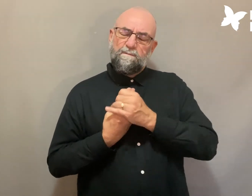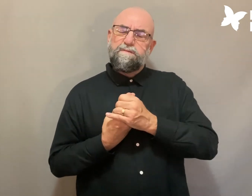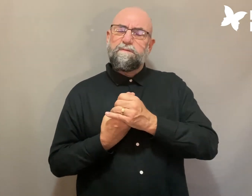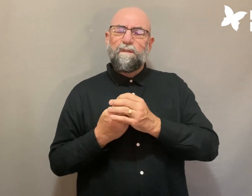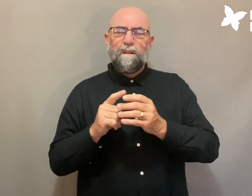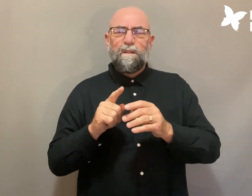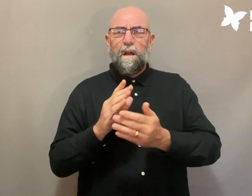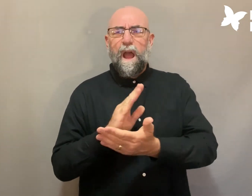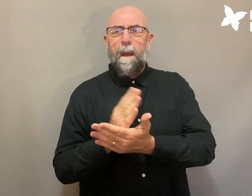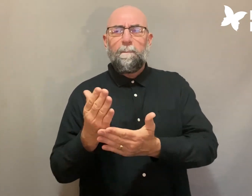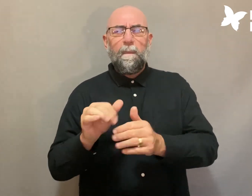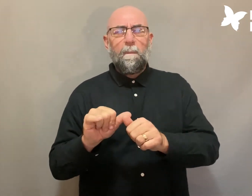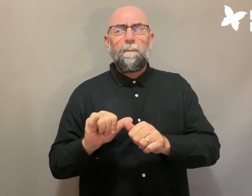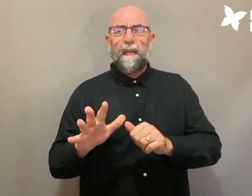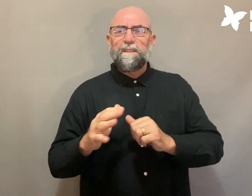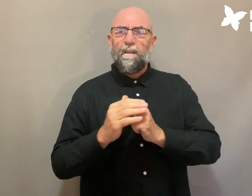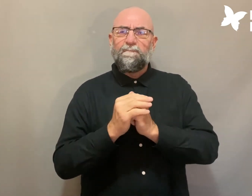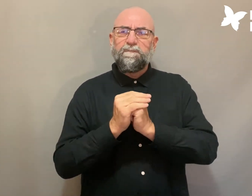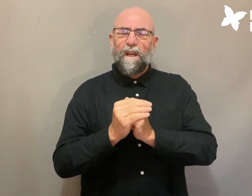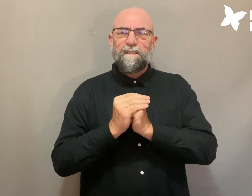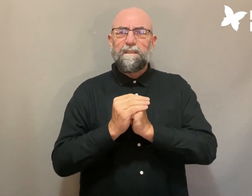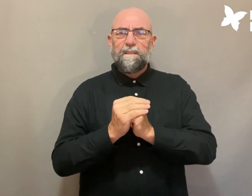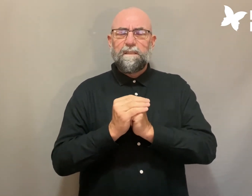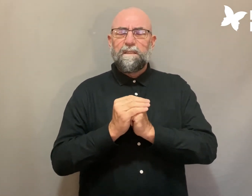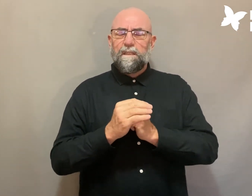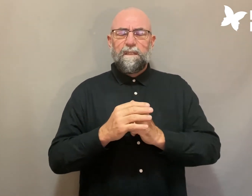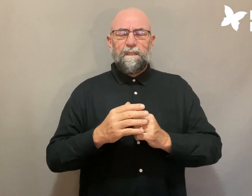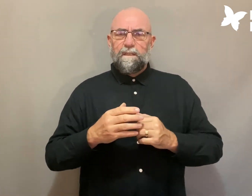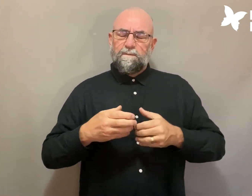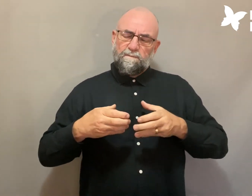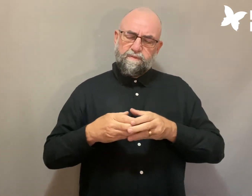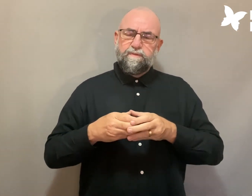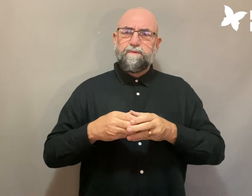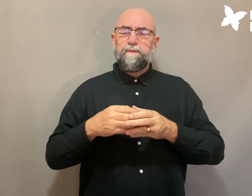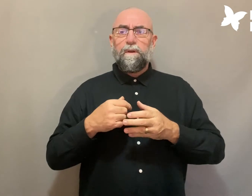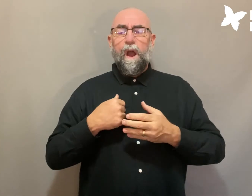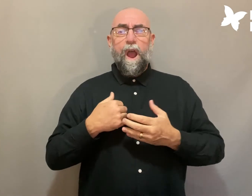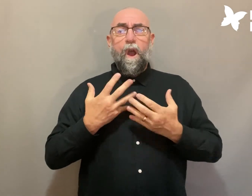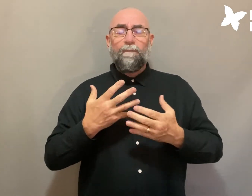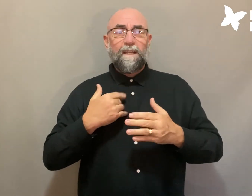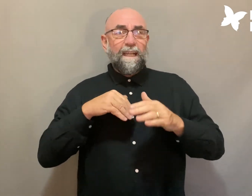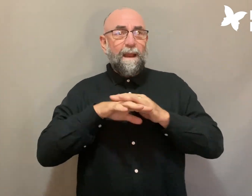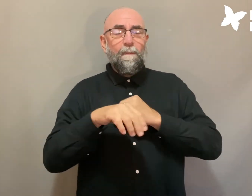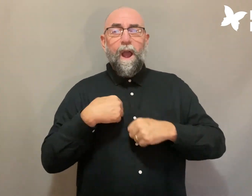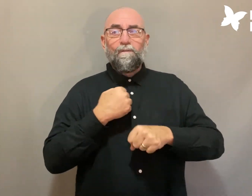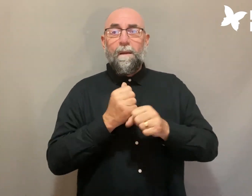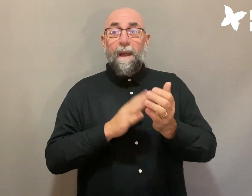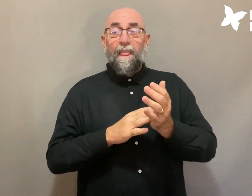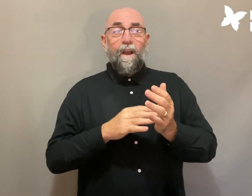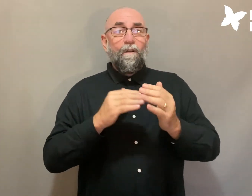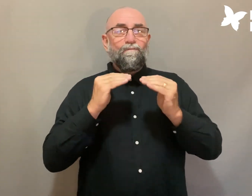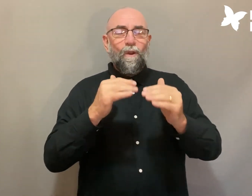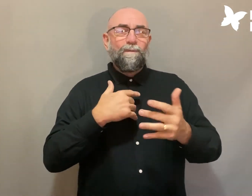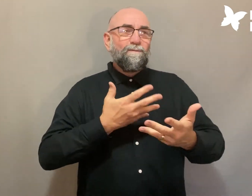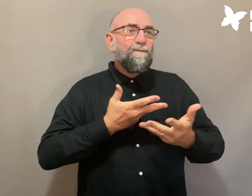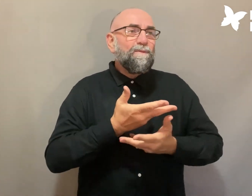friends. We would have sleepovers in her room, and she taught me how to cook. We would watch TV